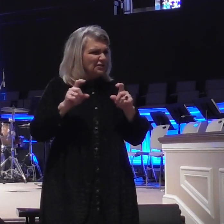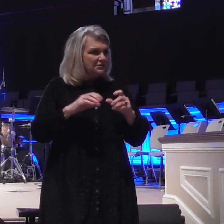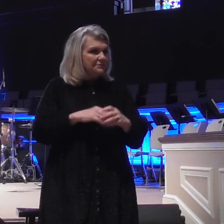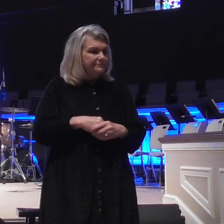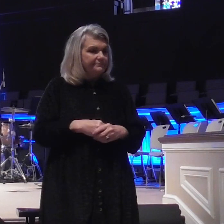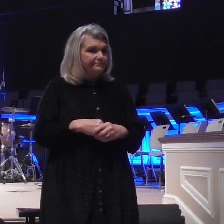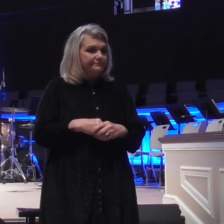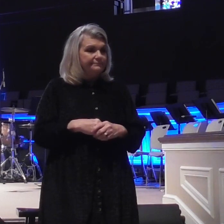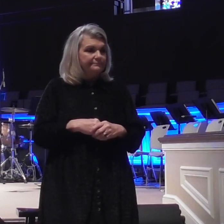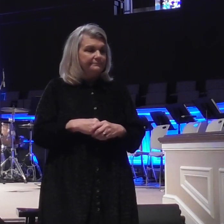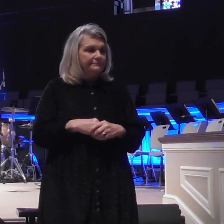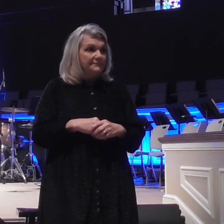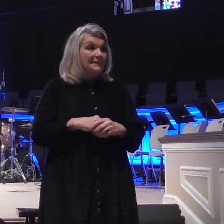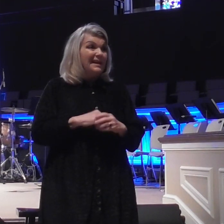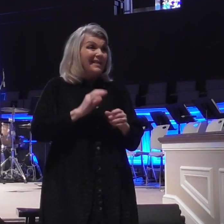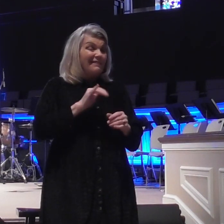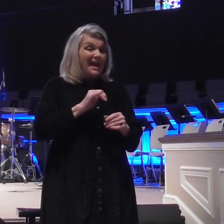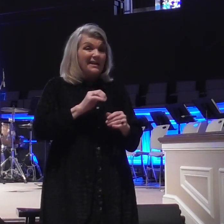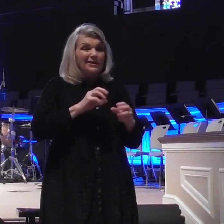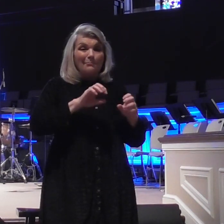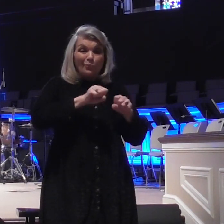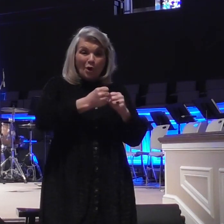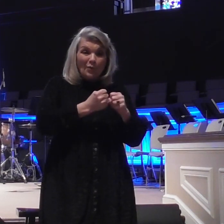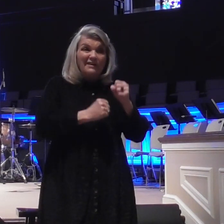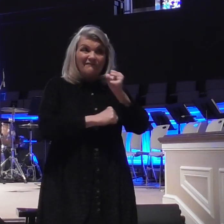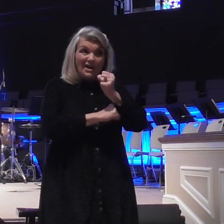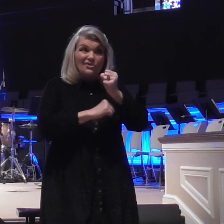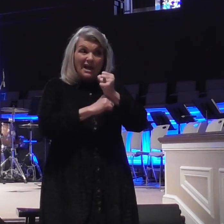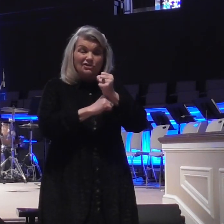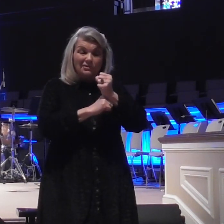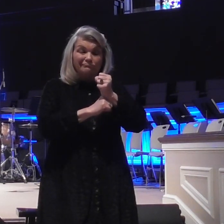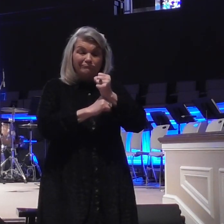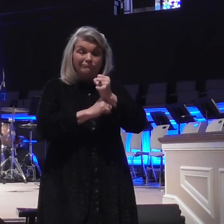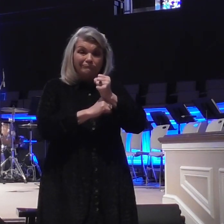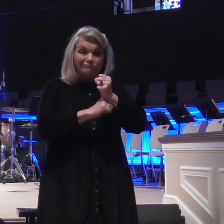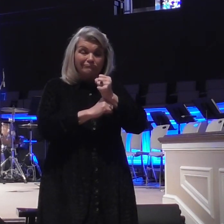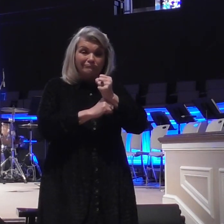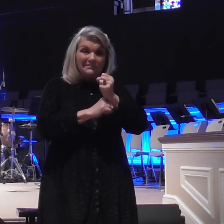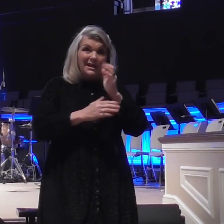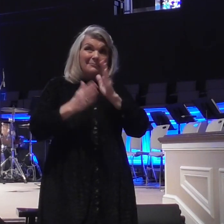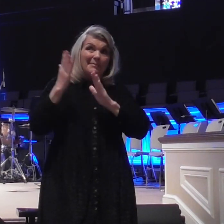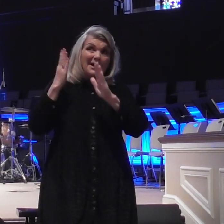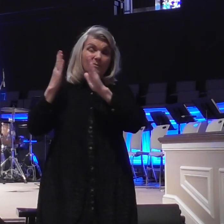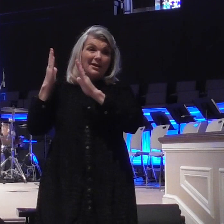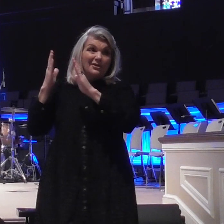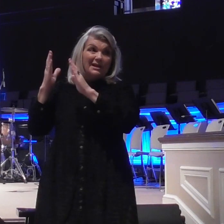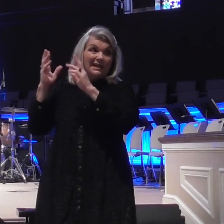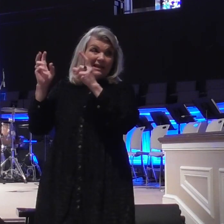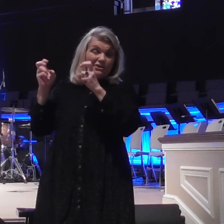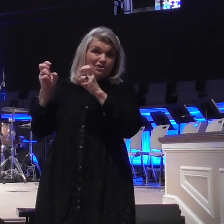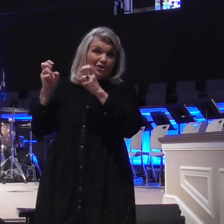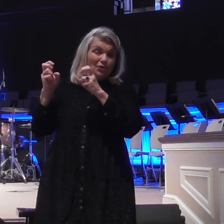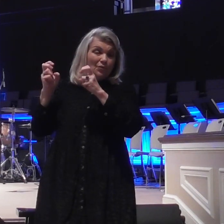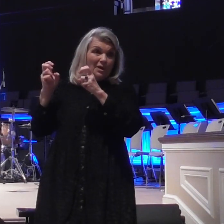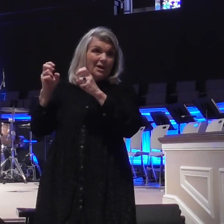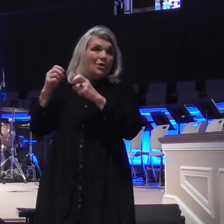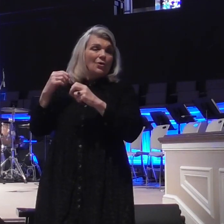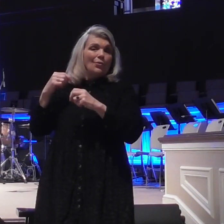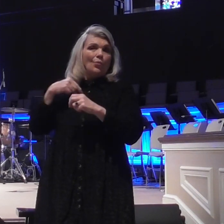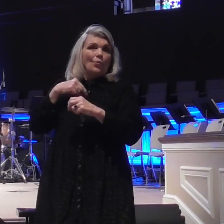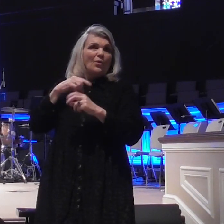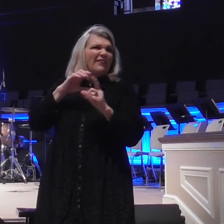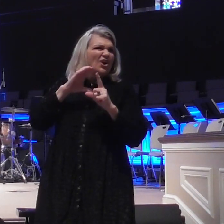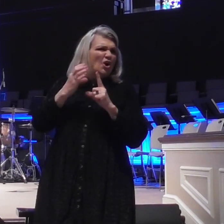broken at the foundation. And so if you want to trace backwards to this issue where we can't even understand what a